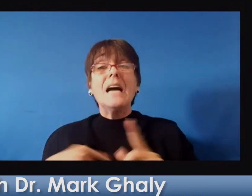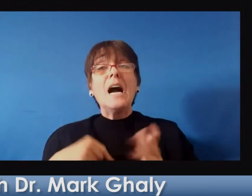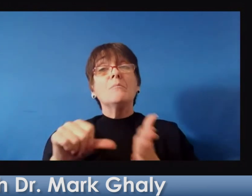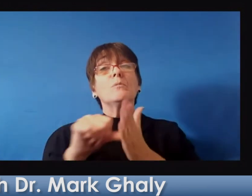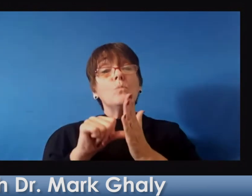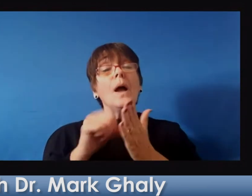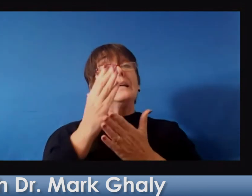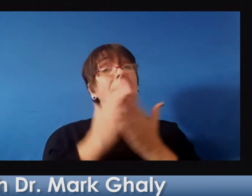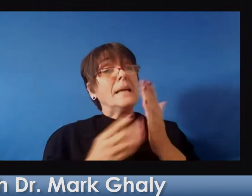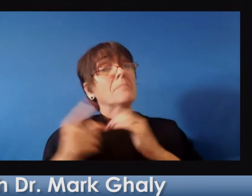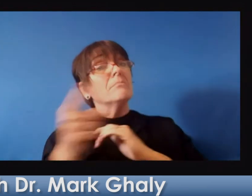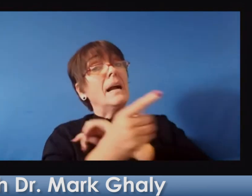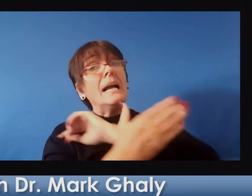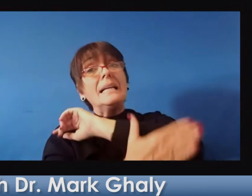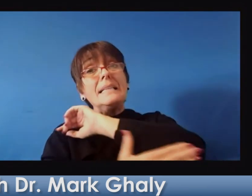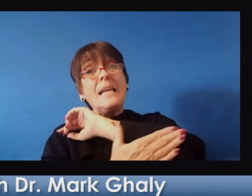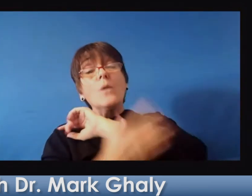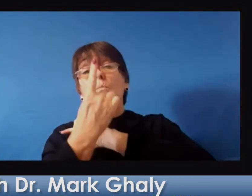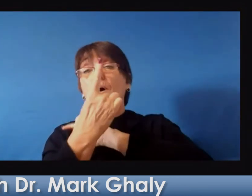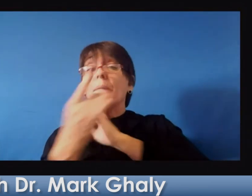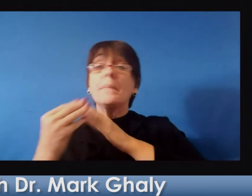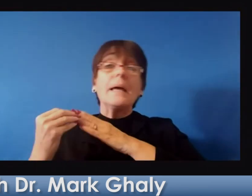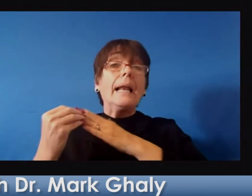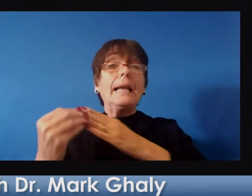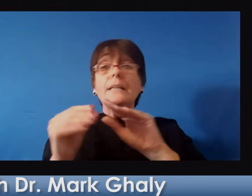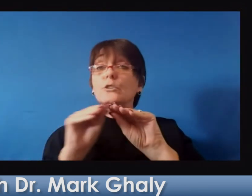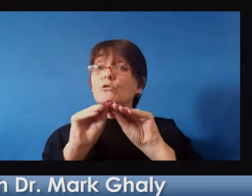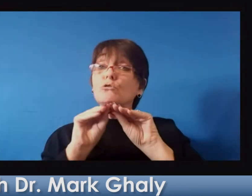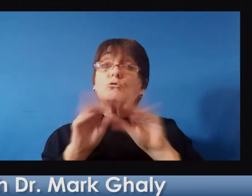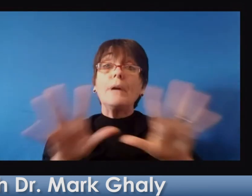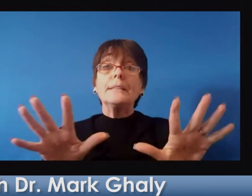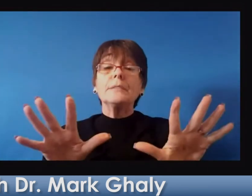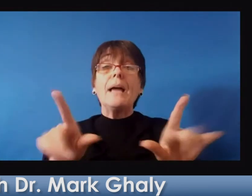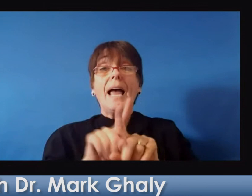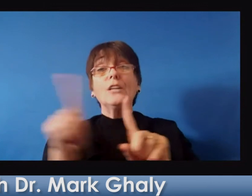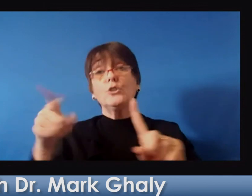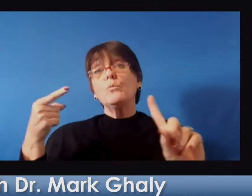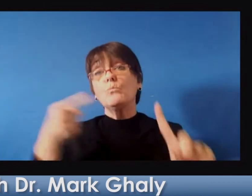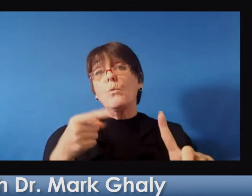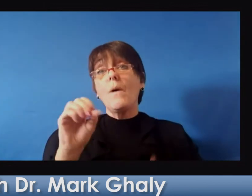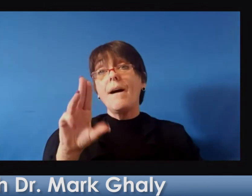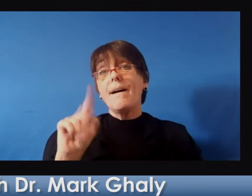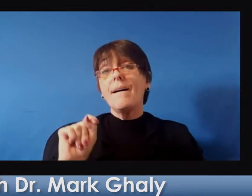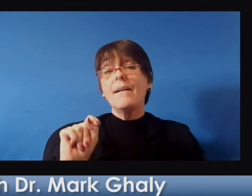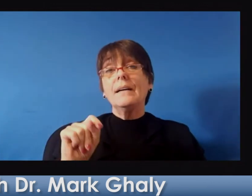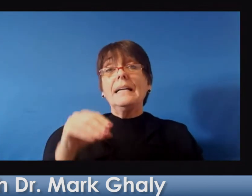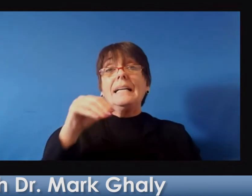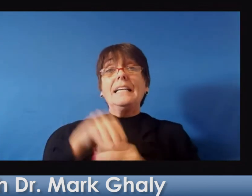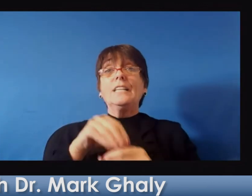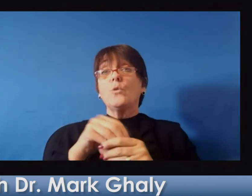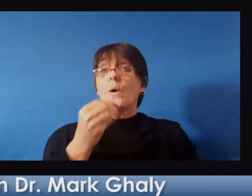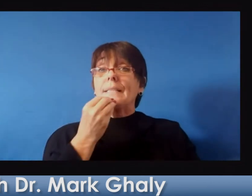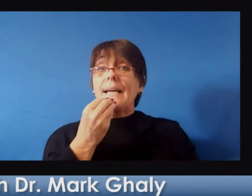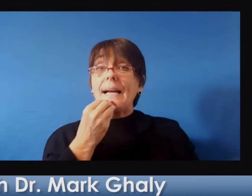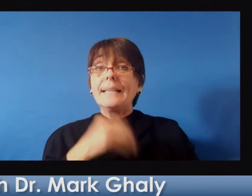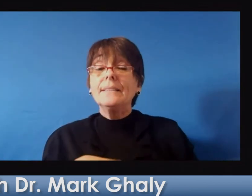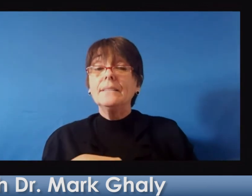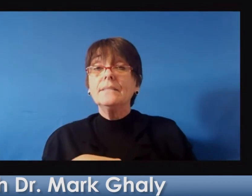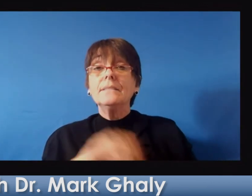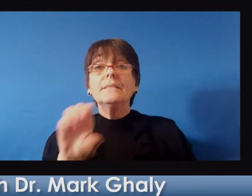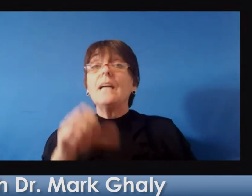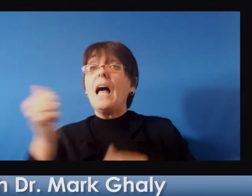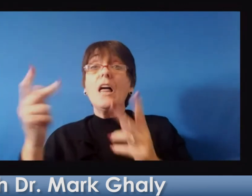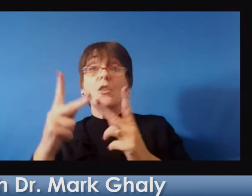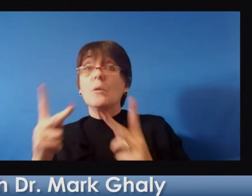some counties, one of the leading areas of transmission are, as you pointed out, indoor dining. In other